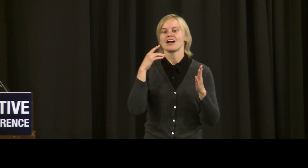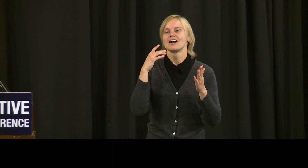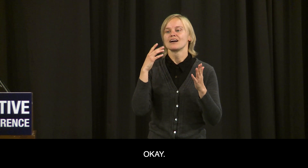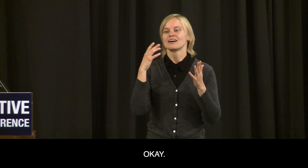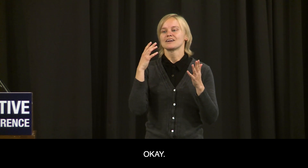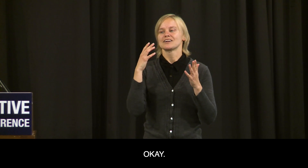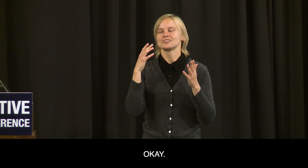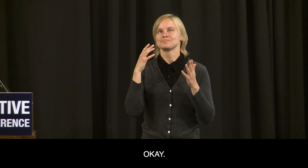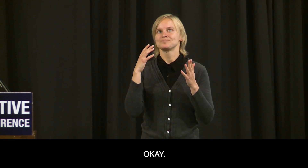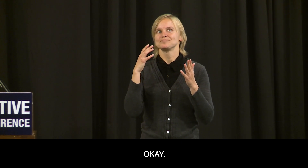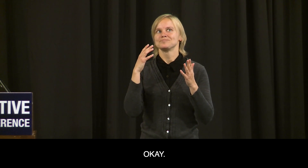Okay.